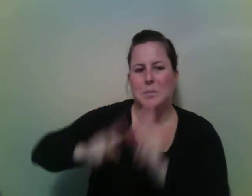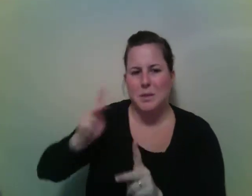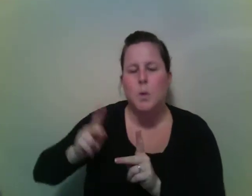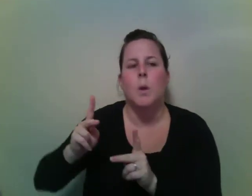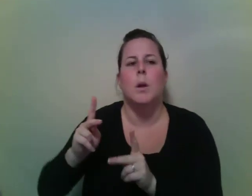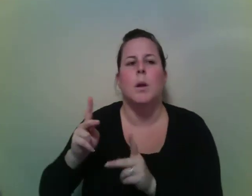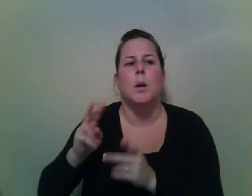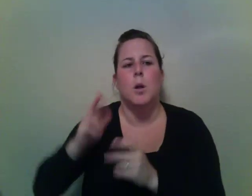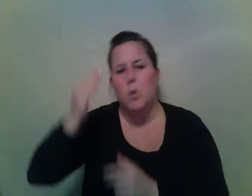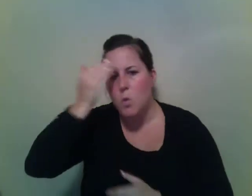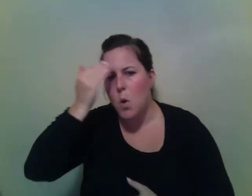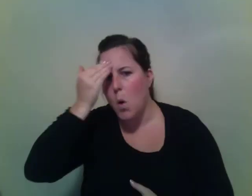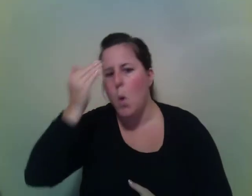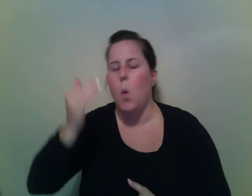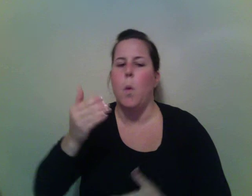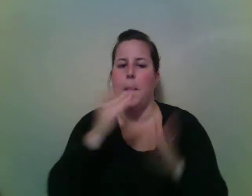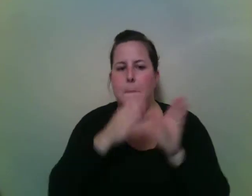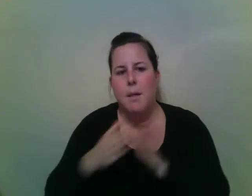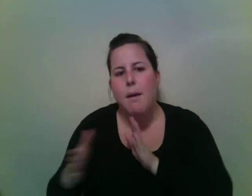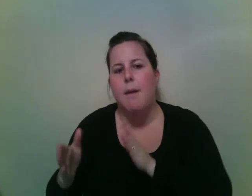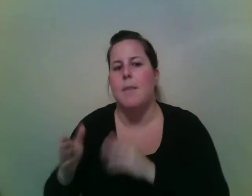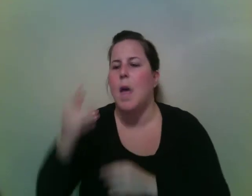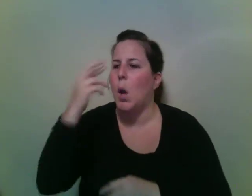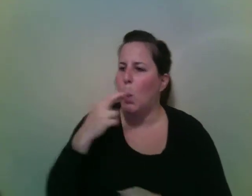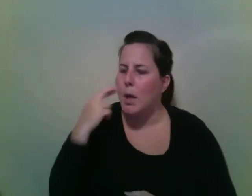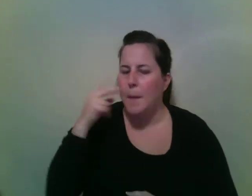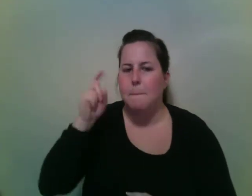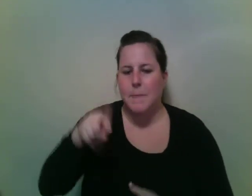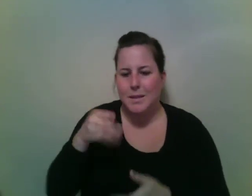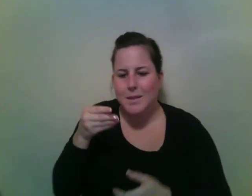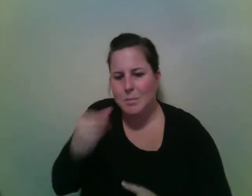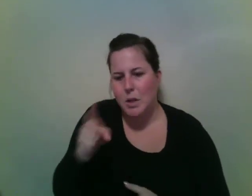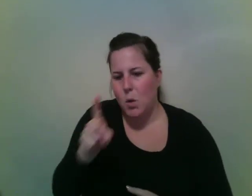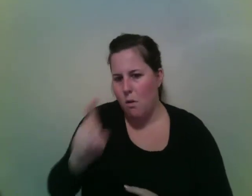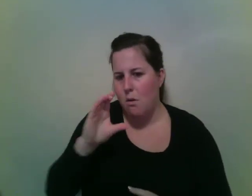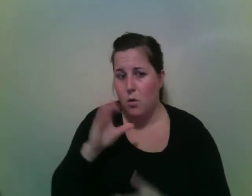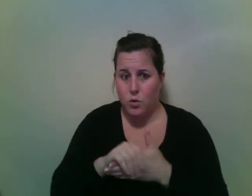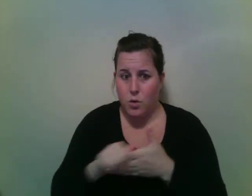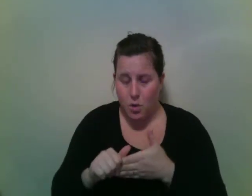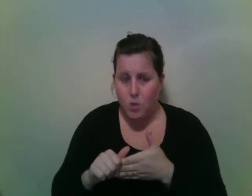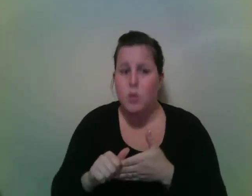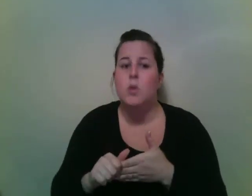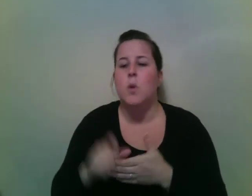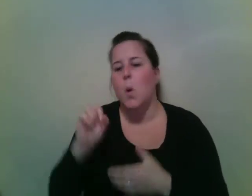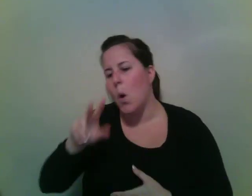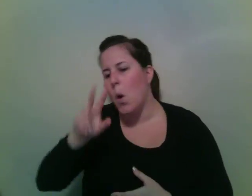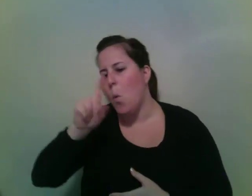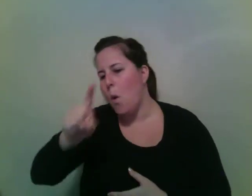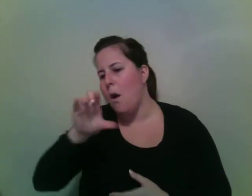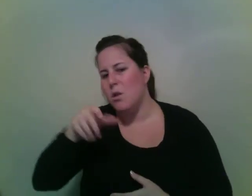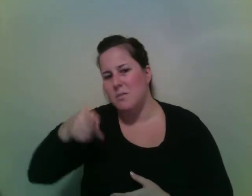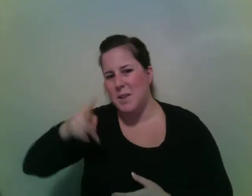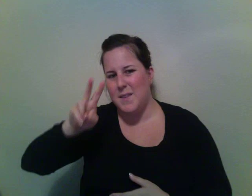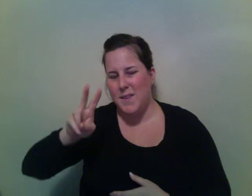compensation plan. They realize they must spend $100 or $100 PV each month in order to